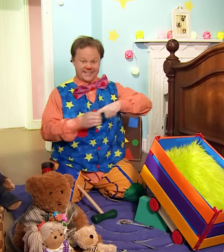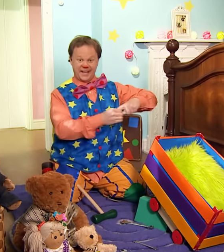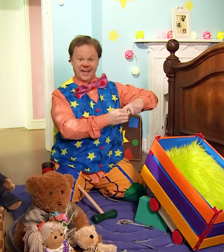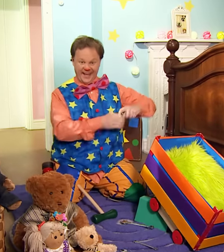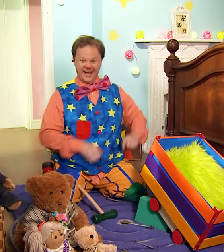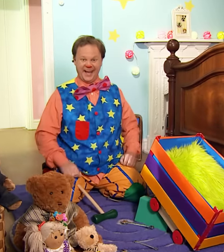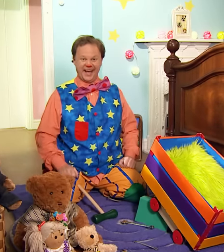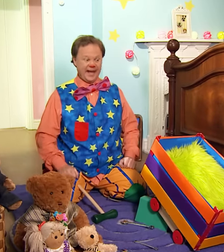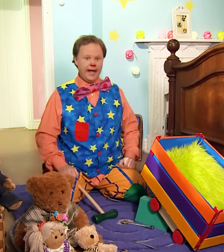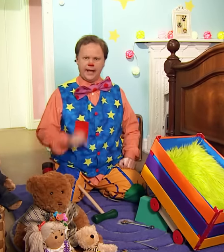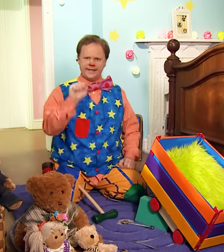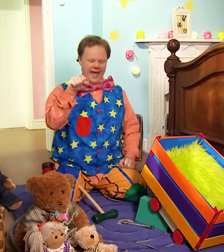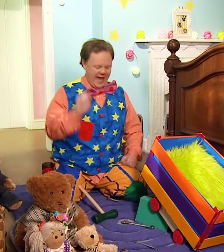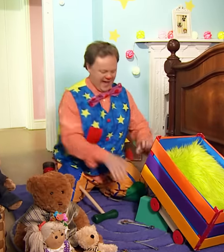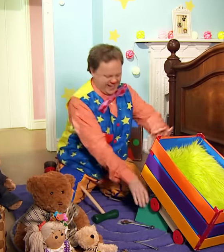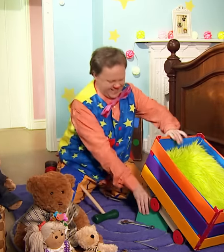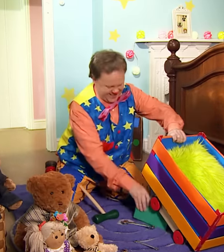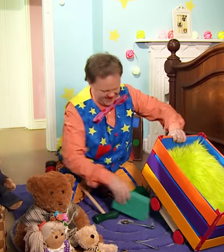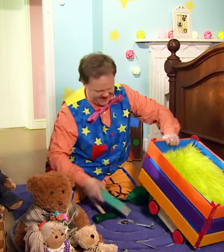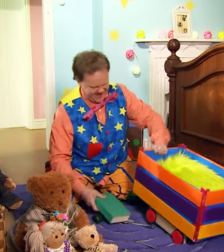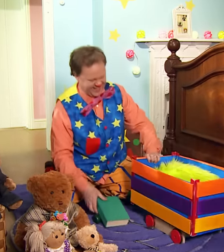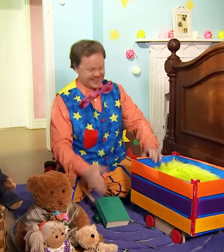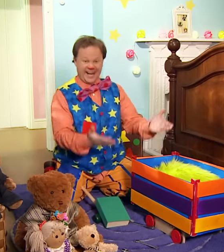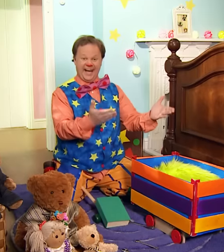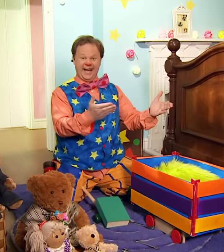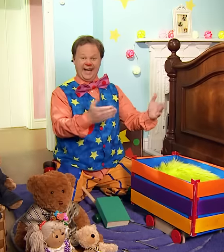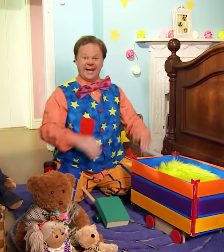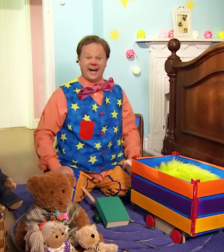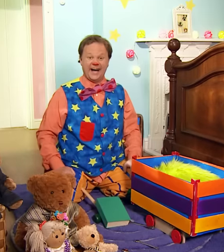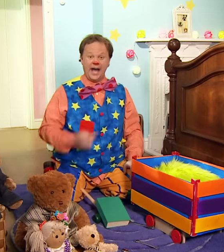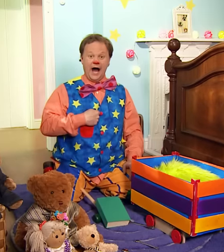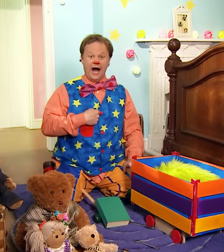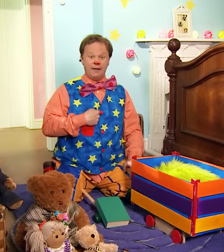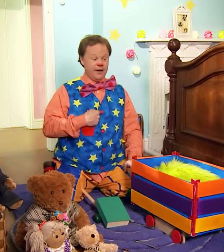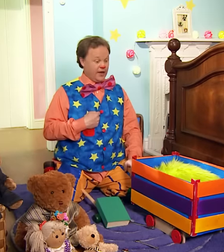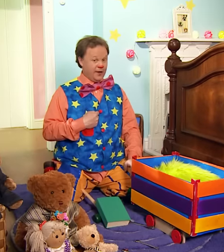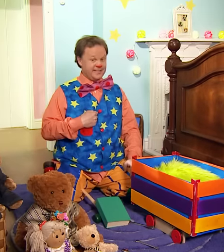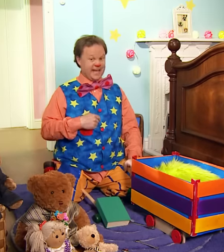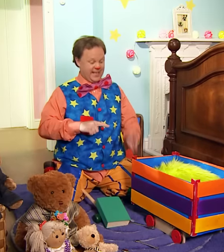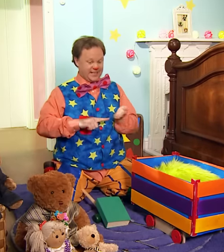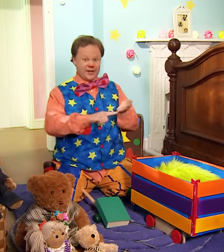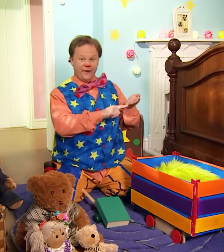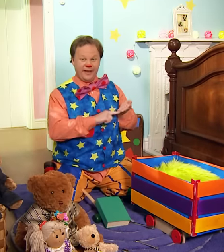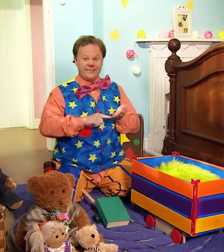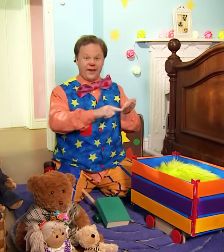A cart? Yes! Ta-da! I'm going to take the toys on